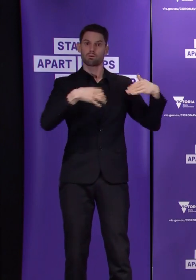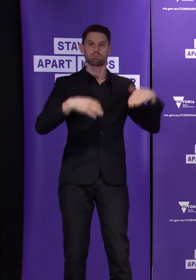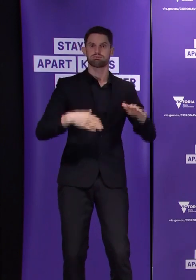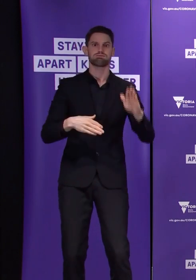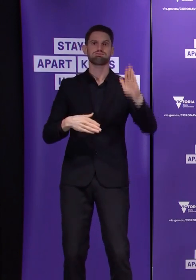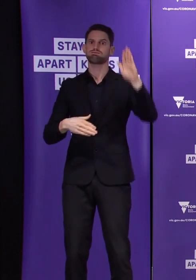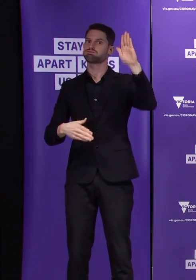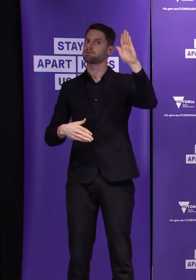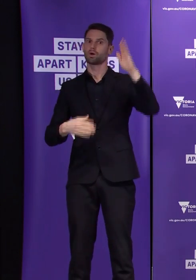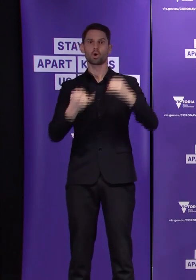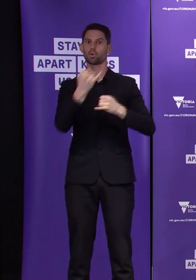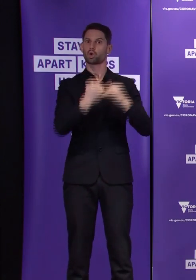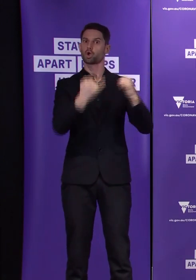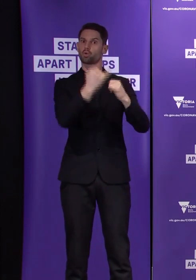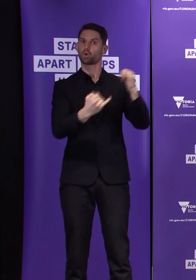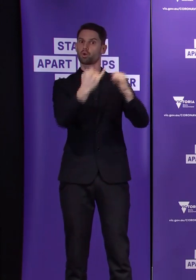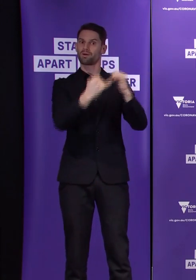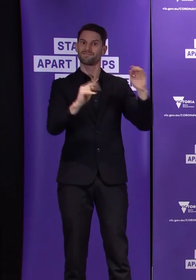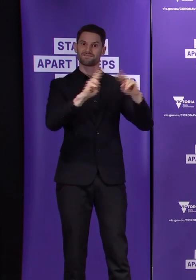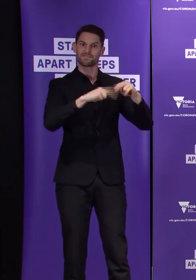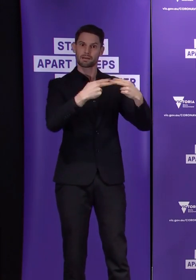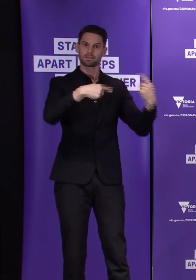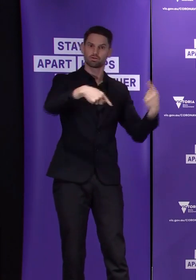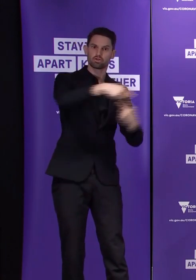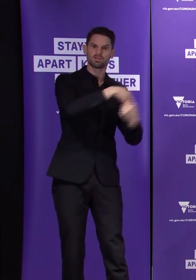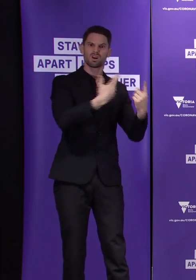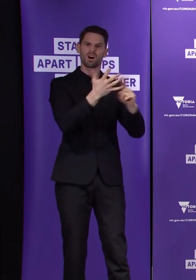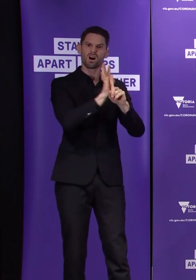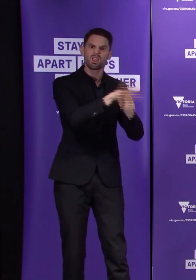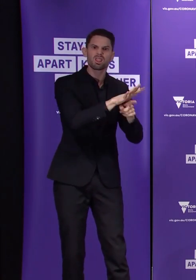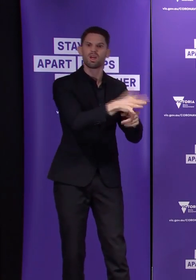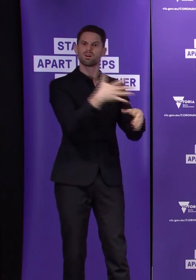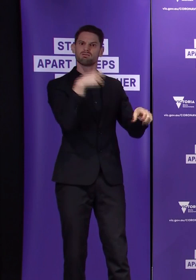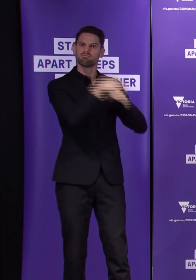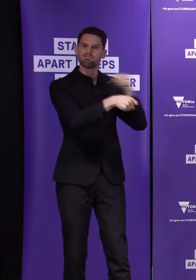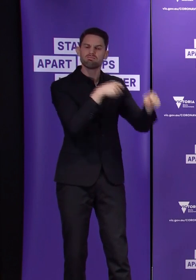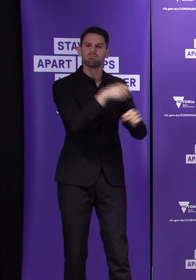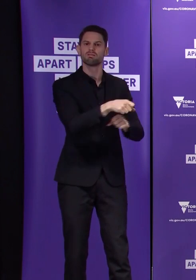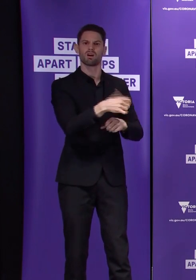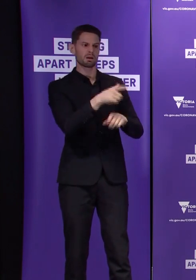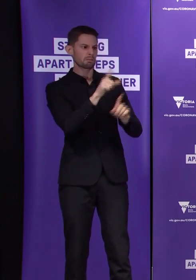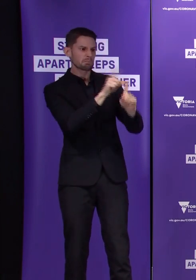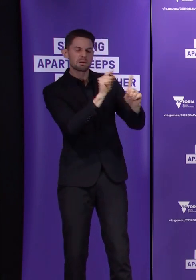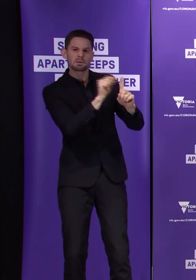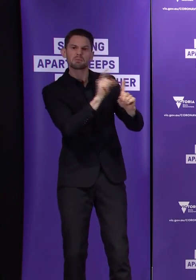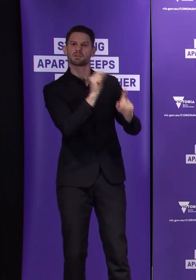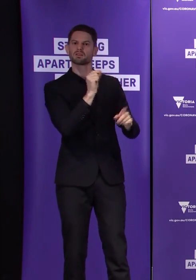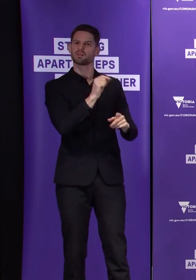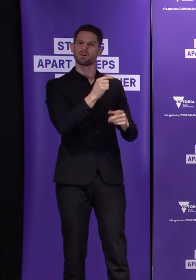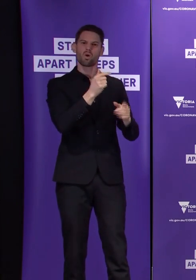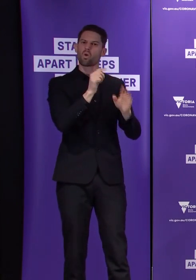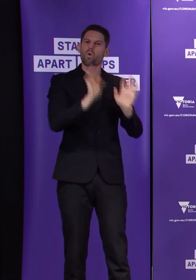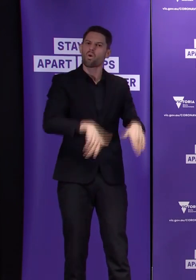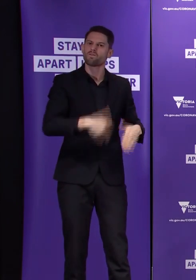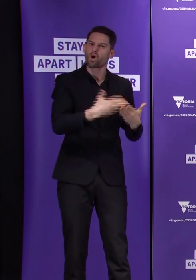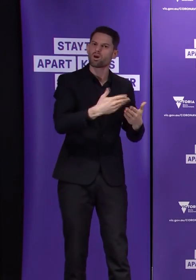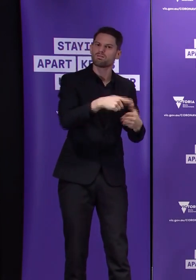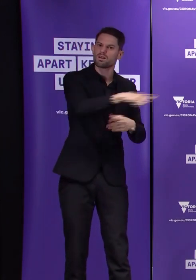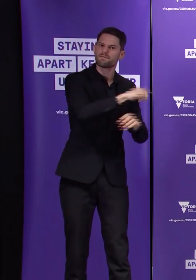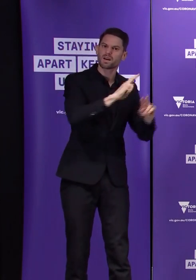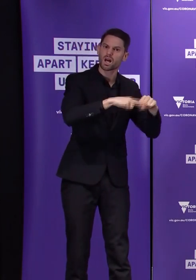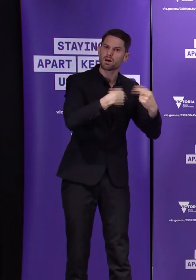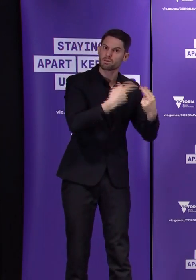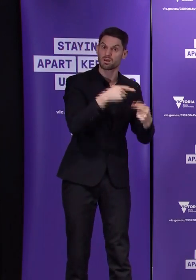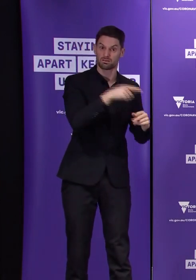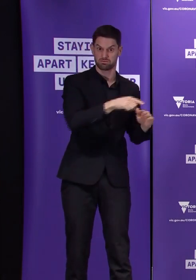violence. Then, if you come to our current period in time, that sort of second phase of a harder lockdown, we saw it dip